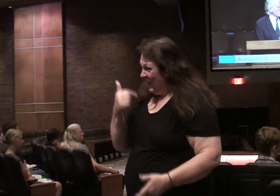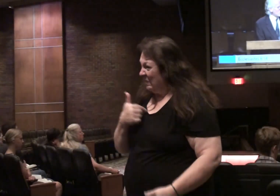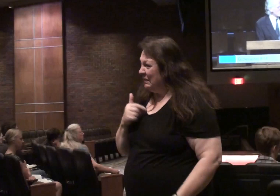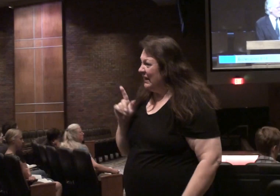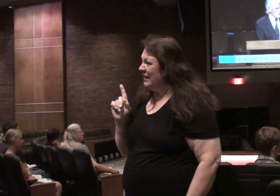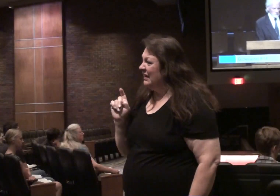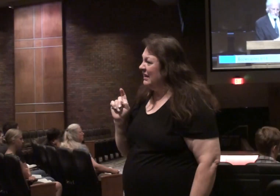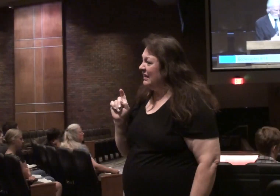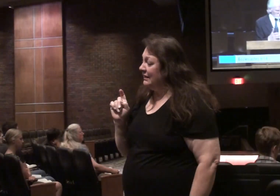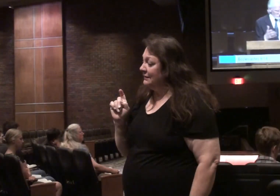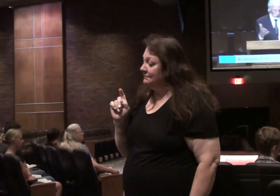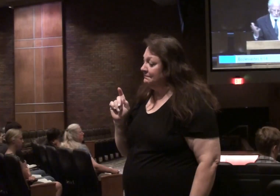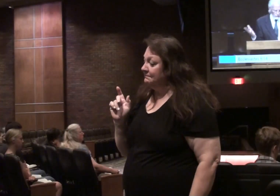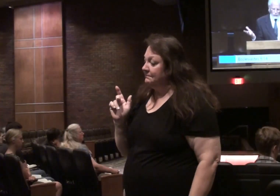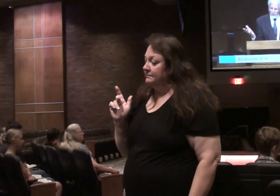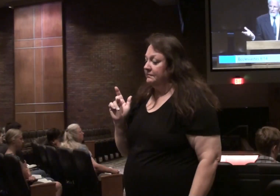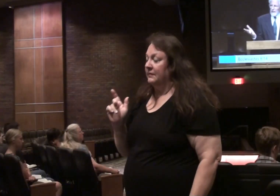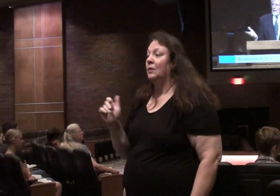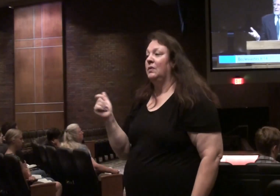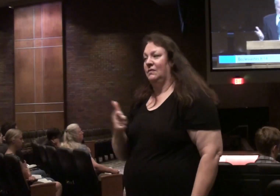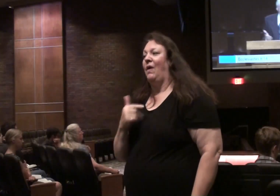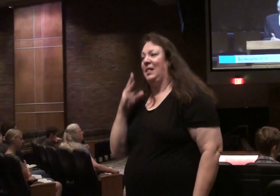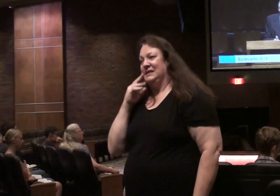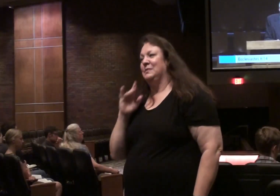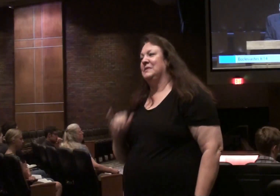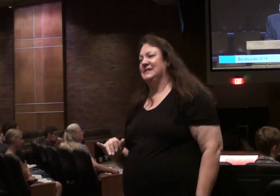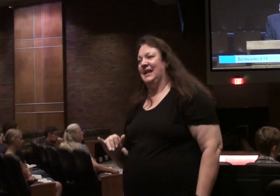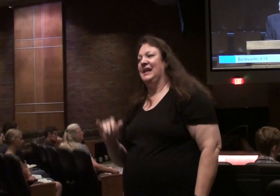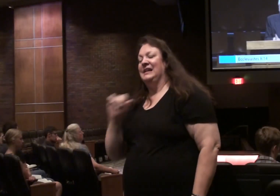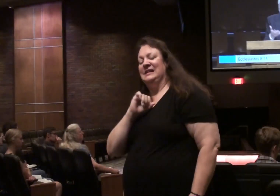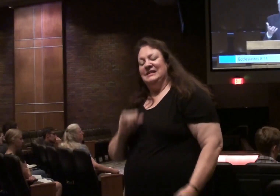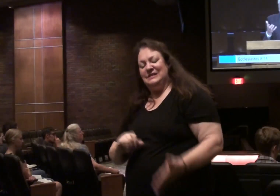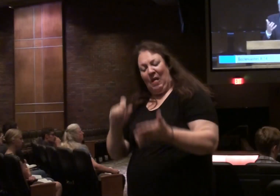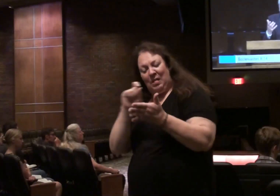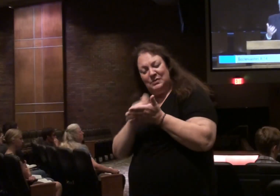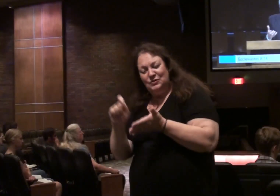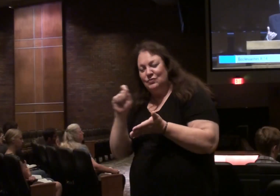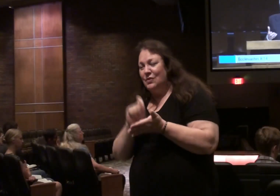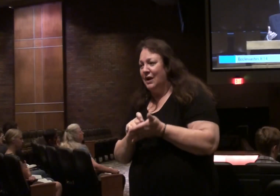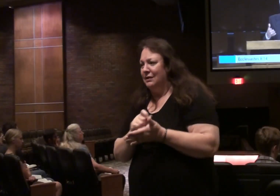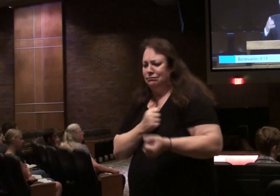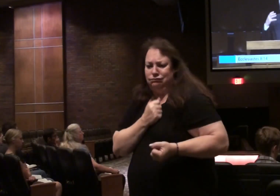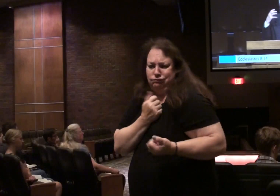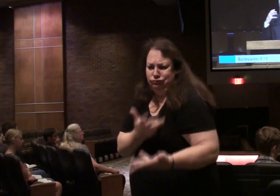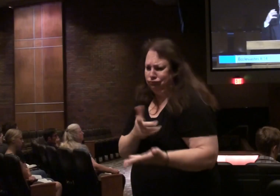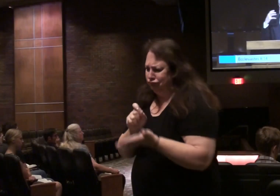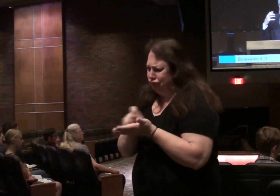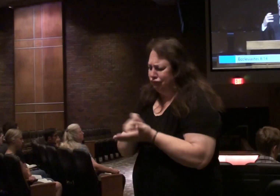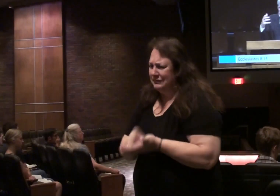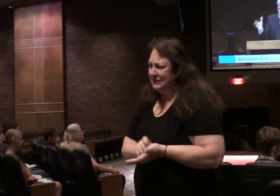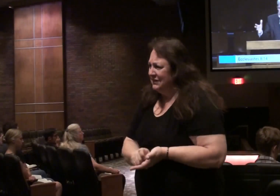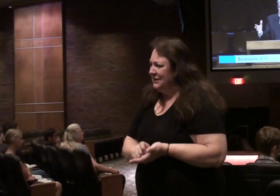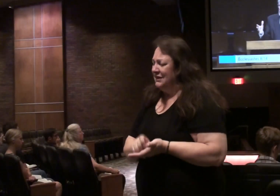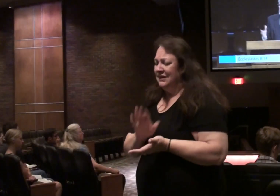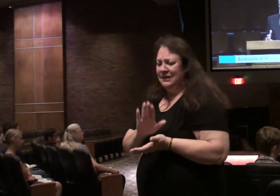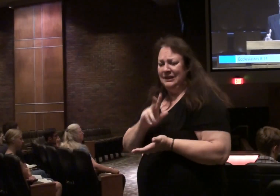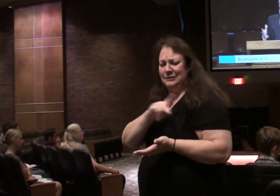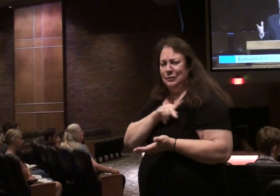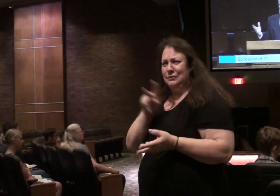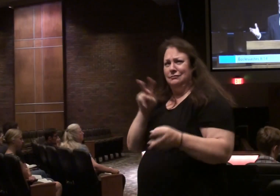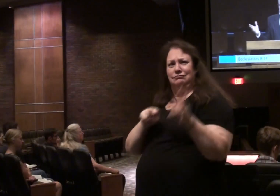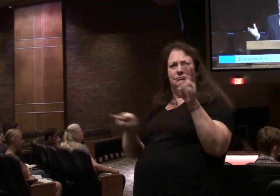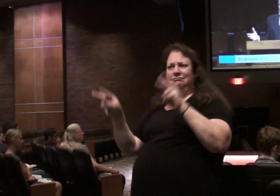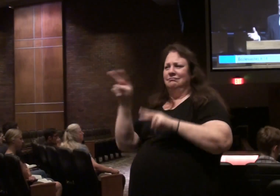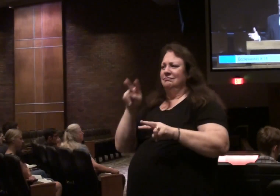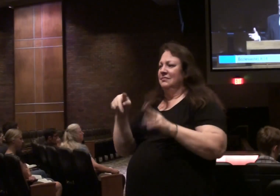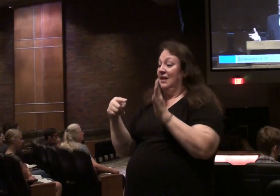me? Well, we all had that. Solomon's writing from his own personal experience, his own personal observation.